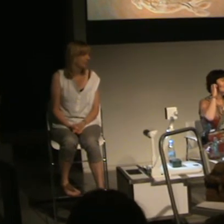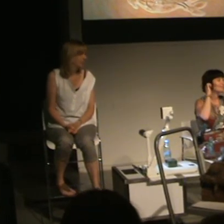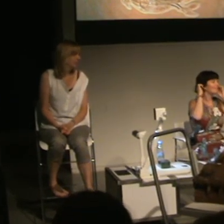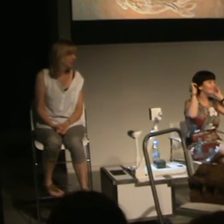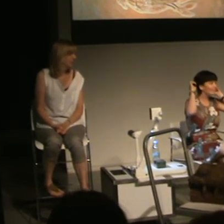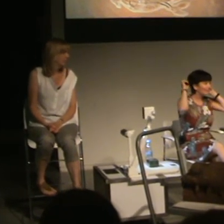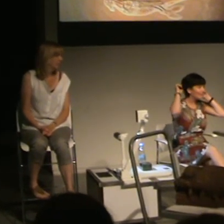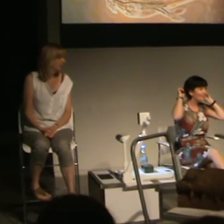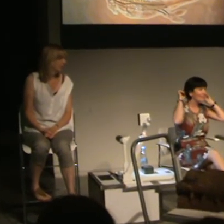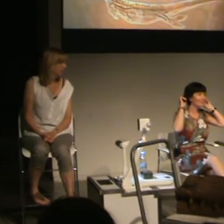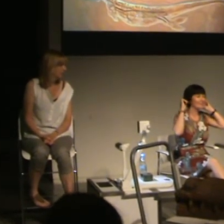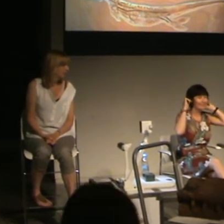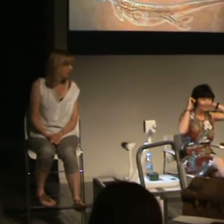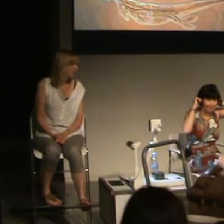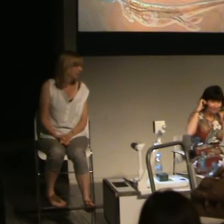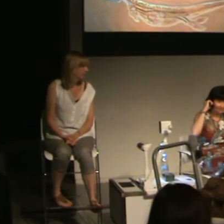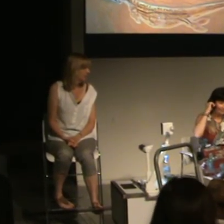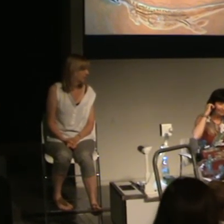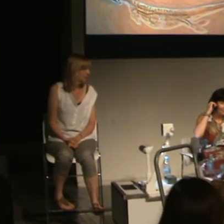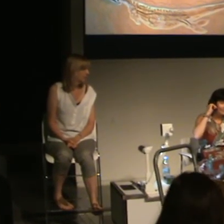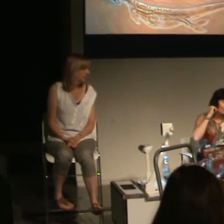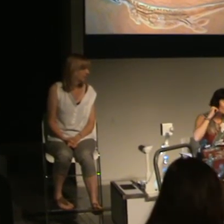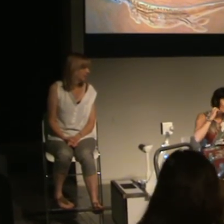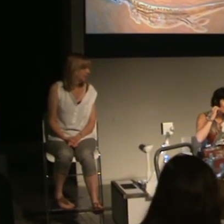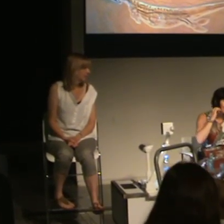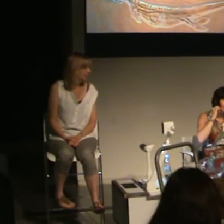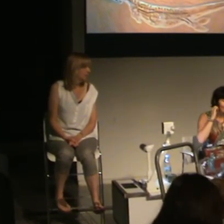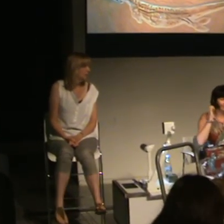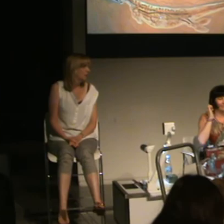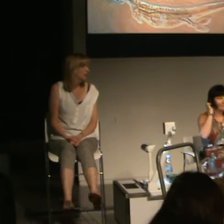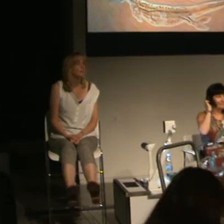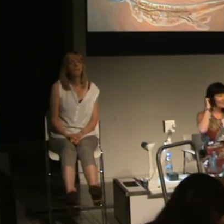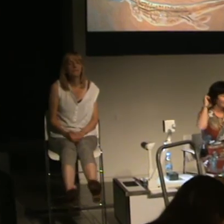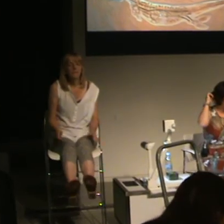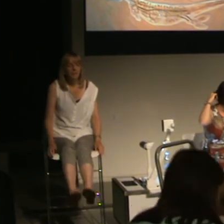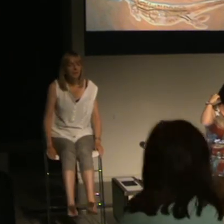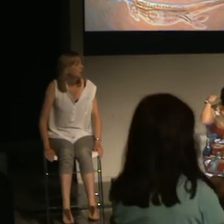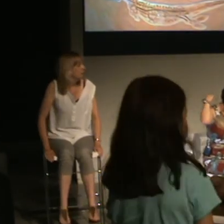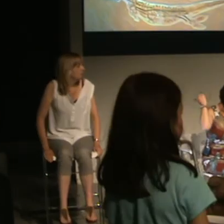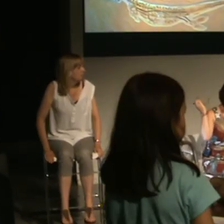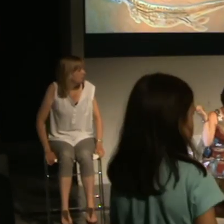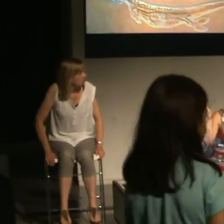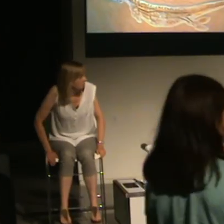You can stay behind and have a look at the specimens too if you'd like.